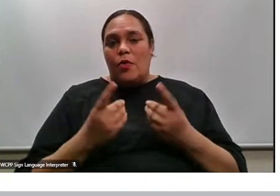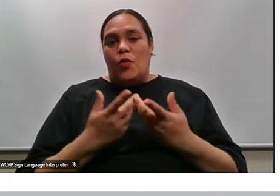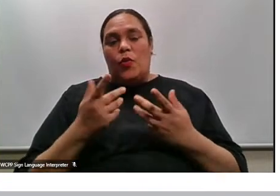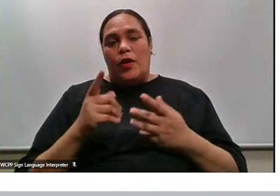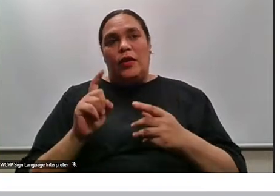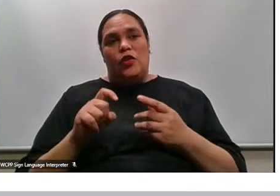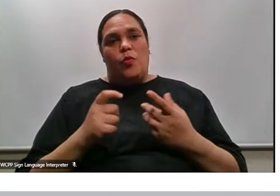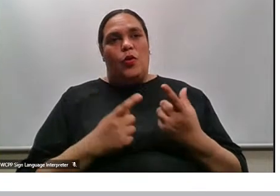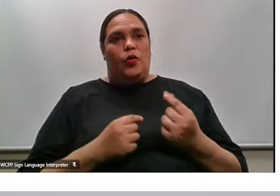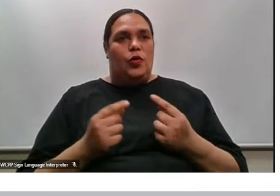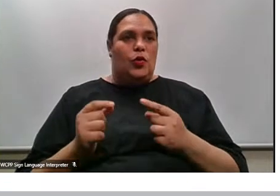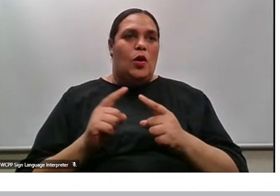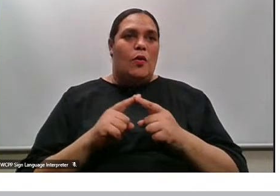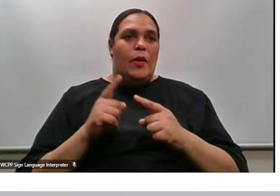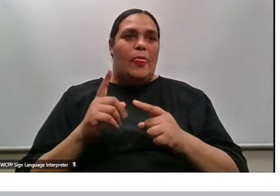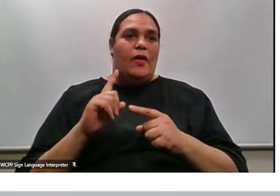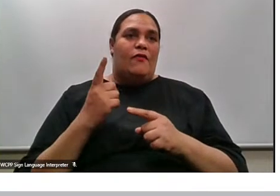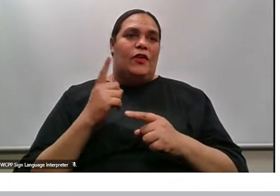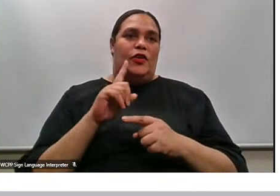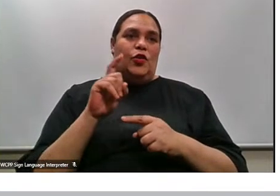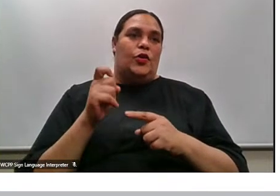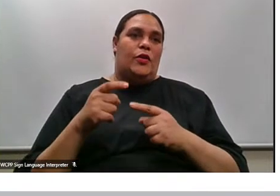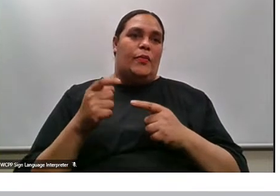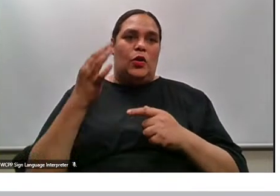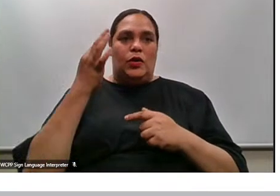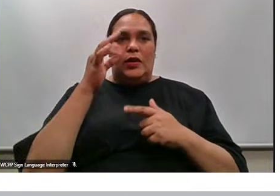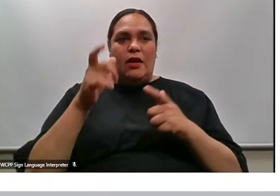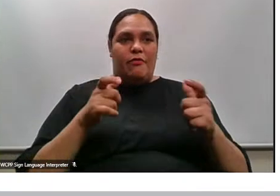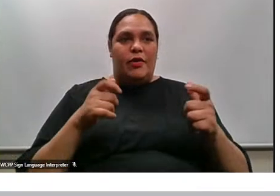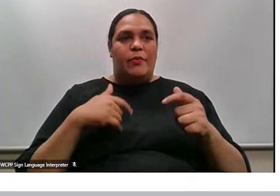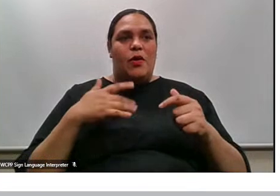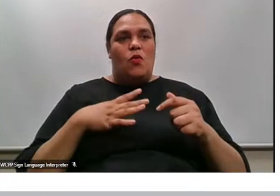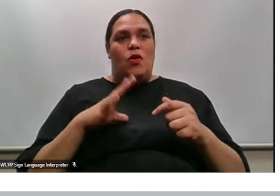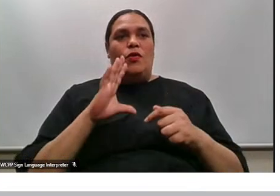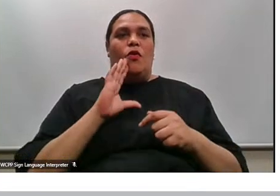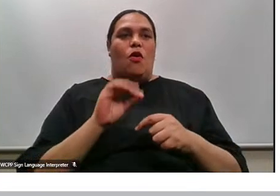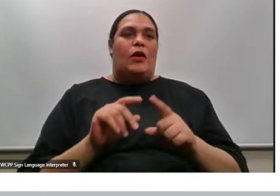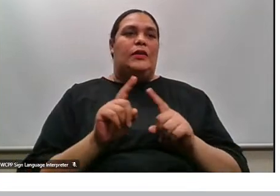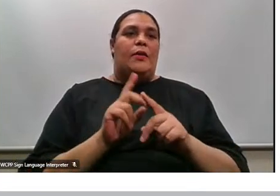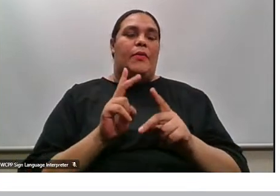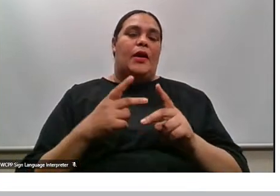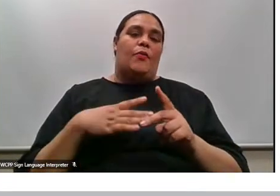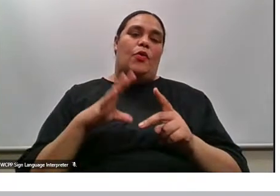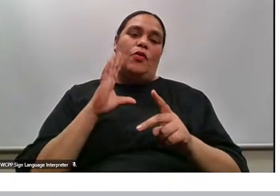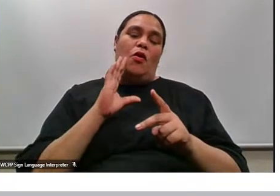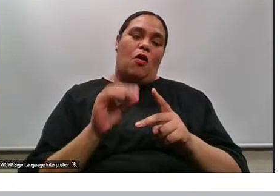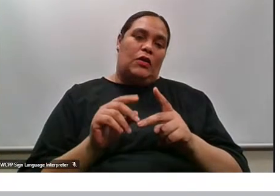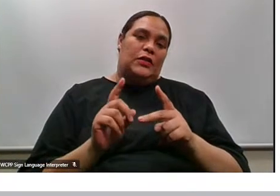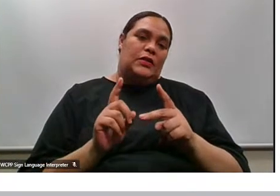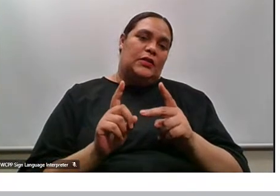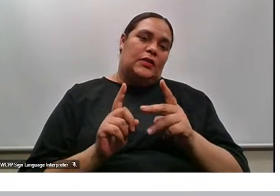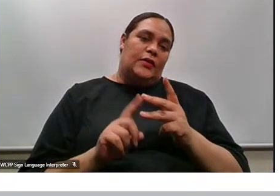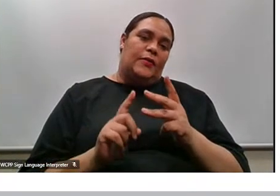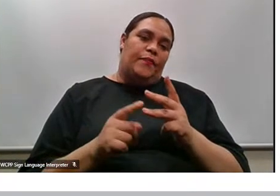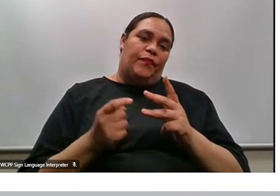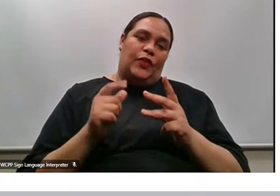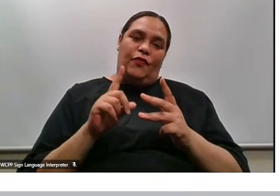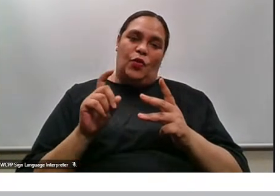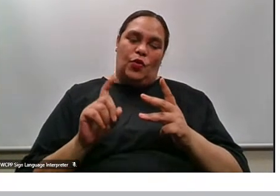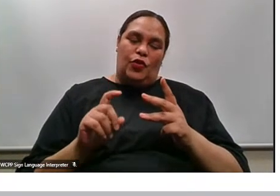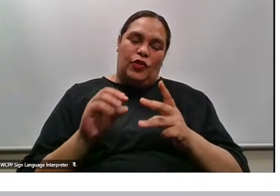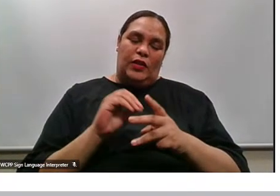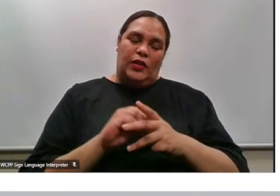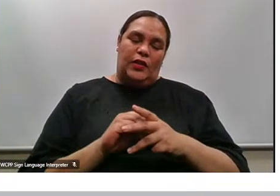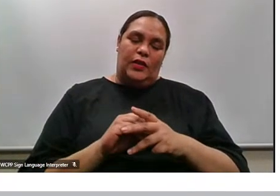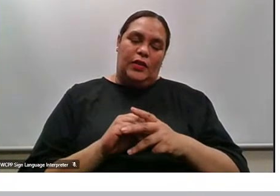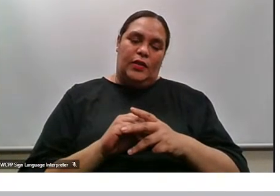supposed to go? So that's the first question around governance that I would like to ask. And then I just wanted to ask, I think, just a few questions in the